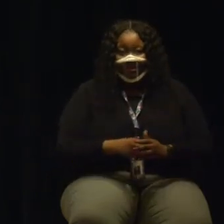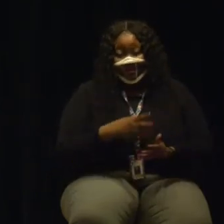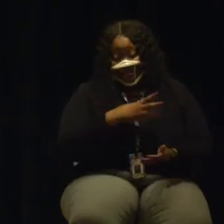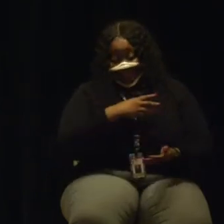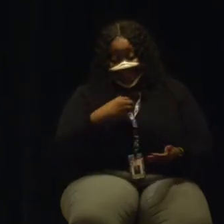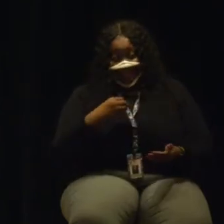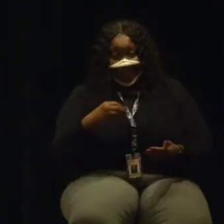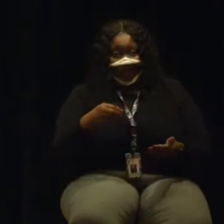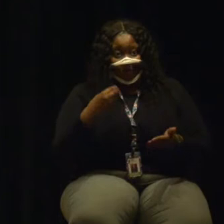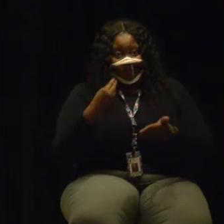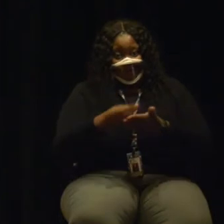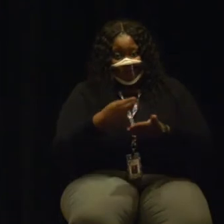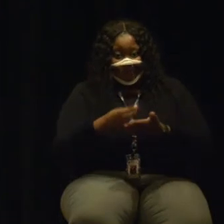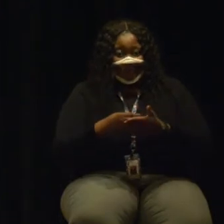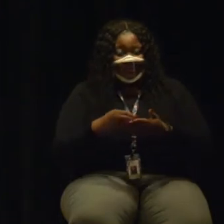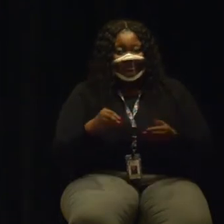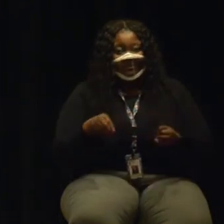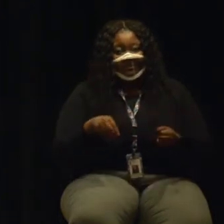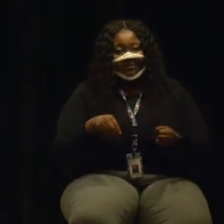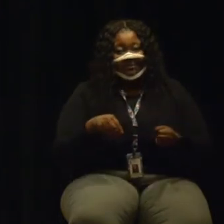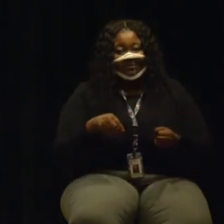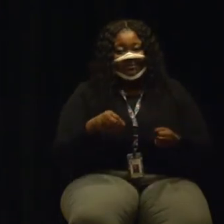of that in him, ego, he had all of that in him.